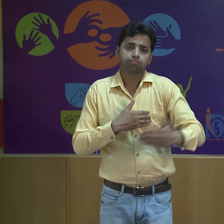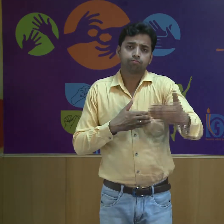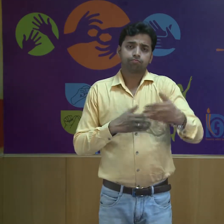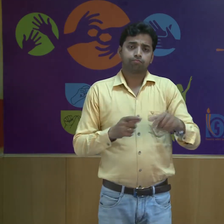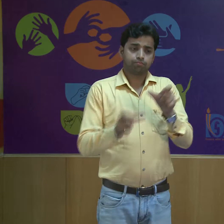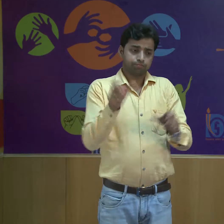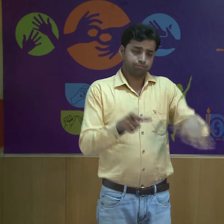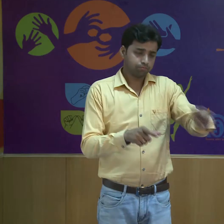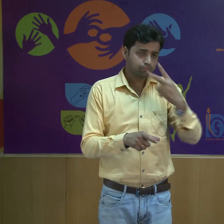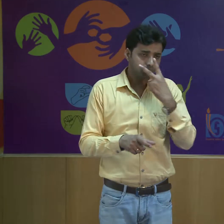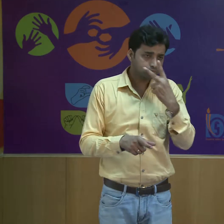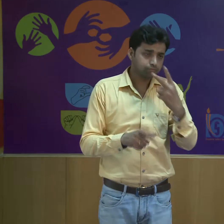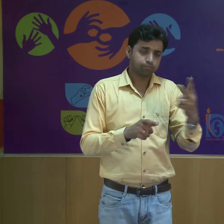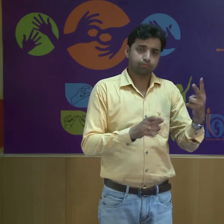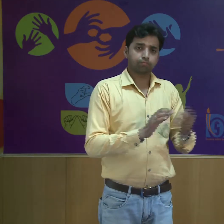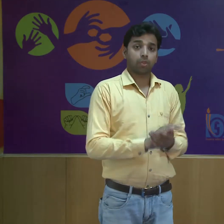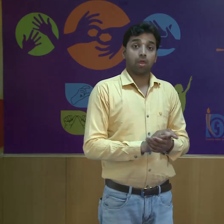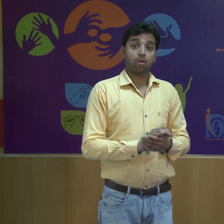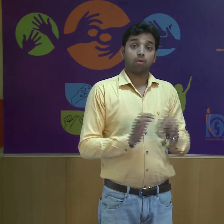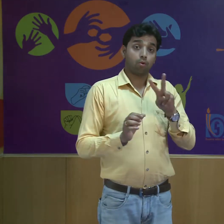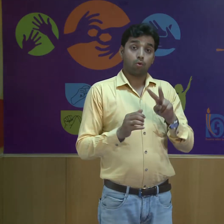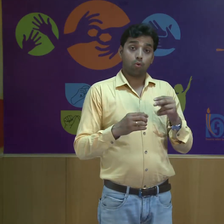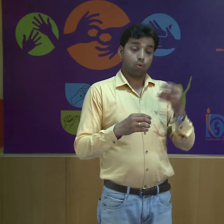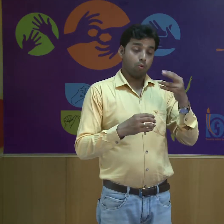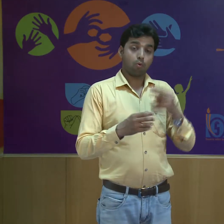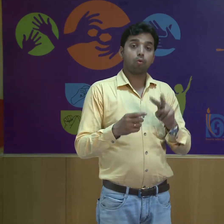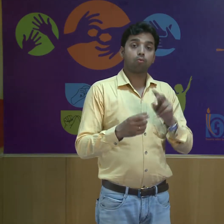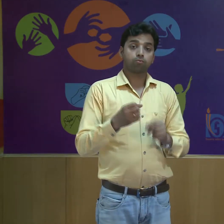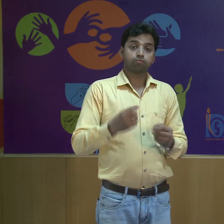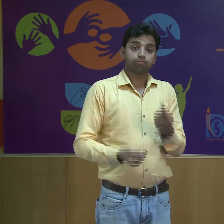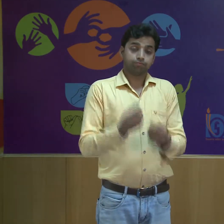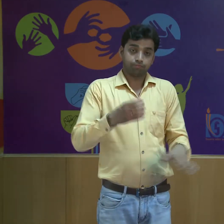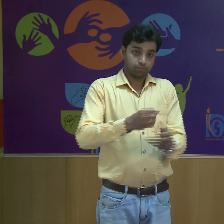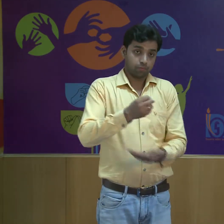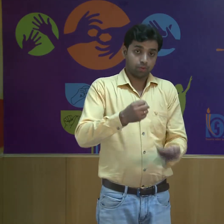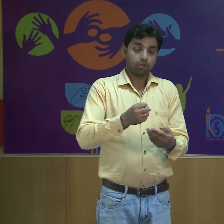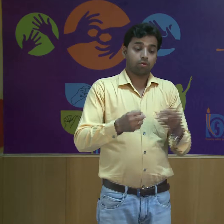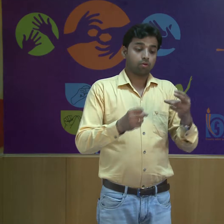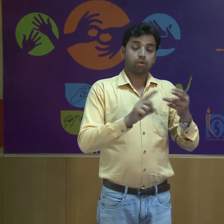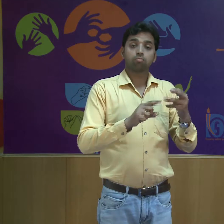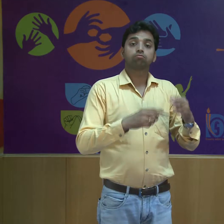In fact, many Vaishyas joined Buddhism and Jainism.